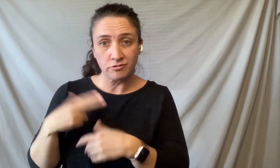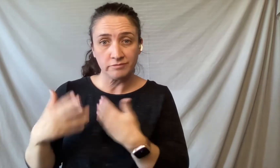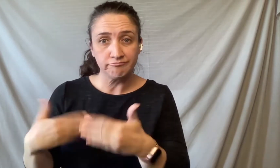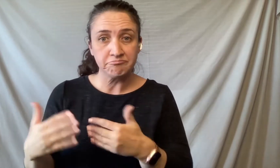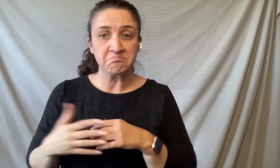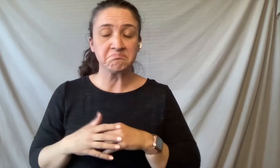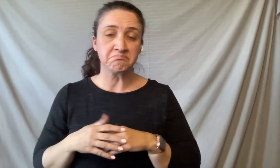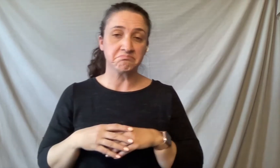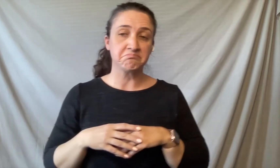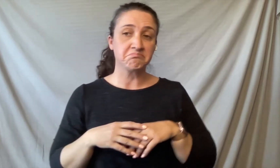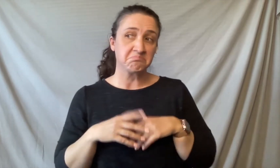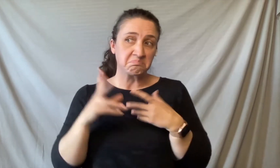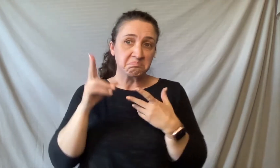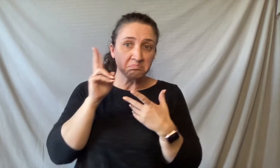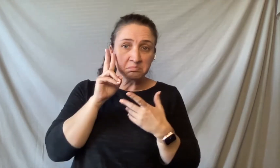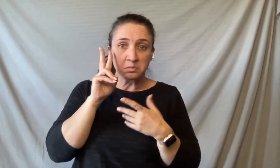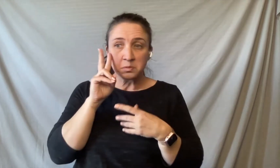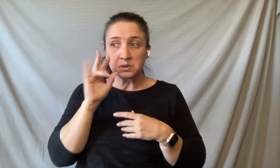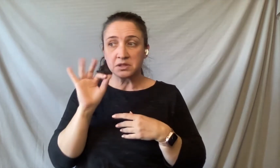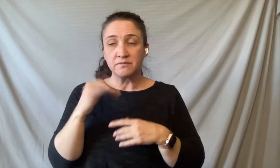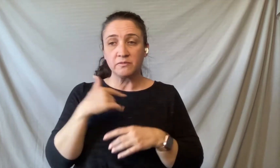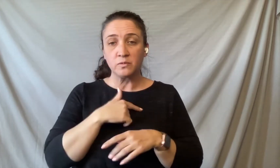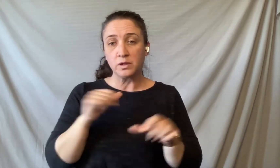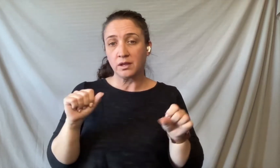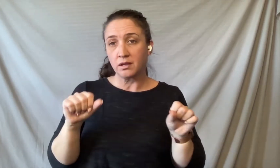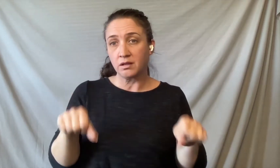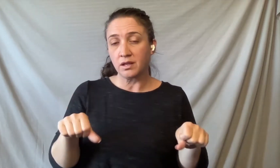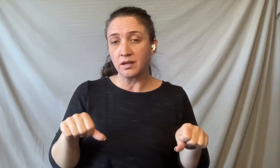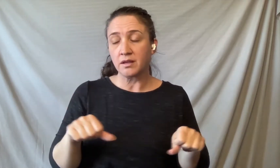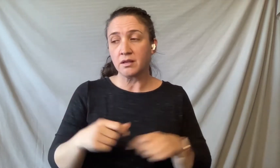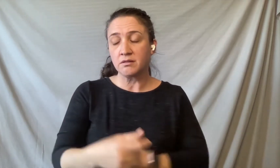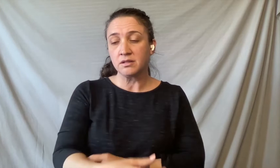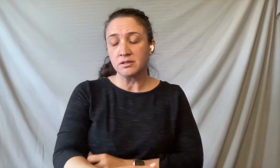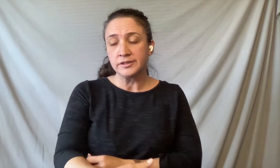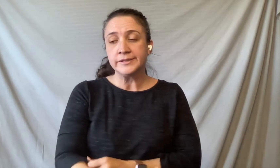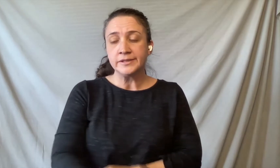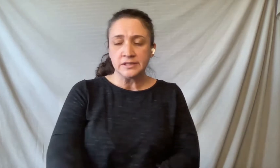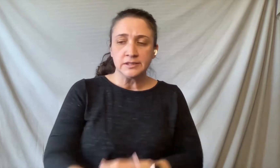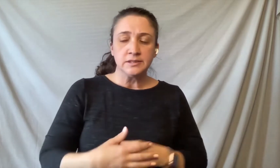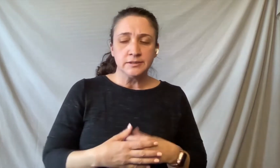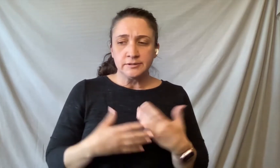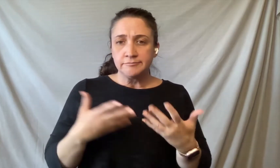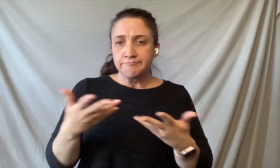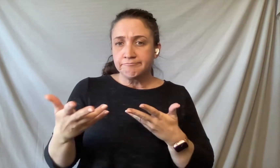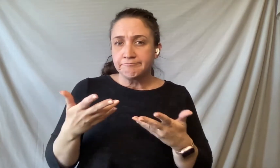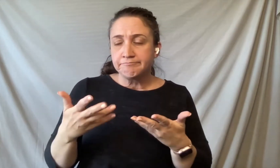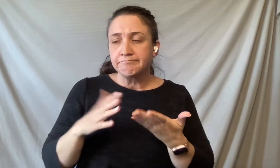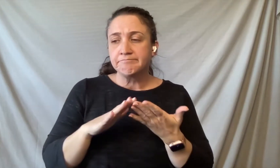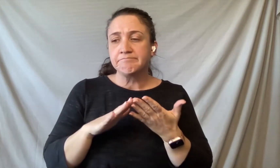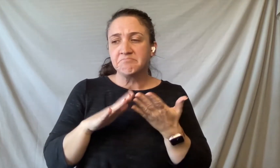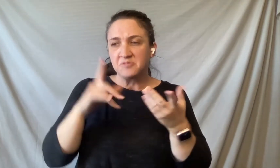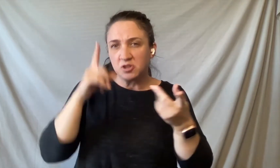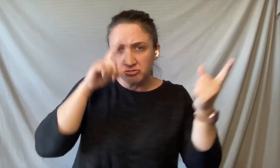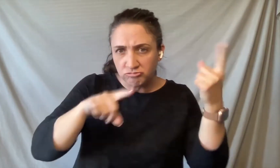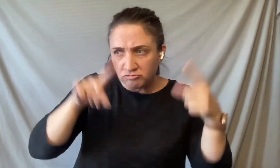just try to see if we can go towards some sort of agreed upon next steps.